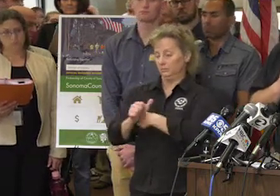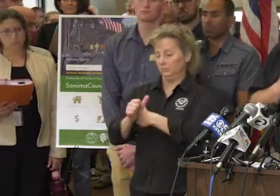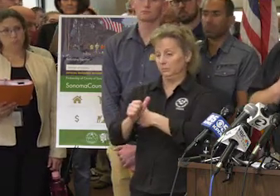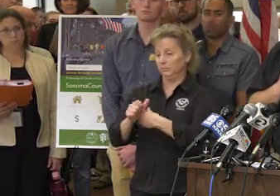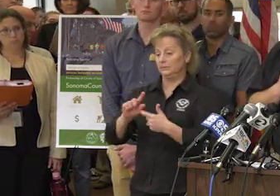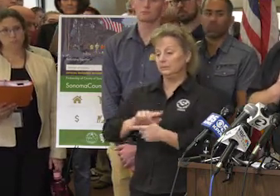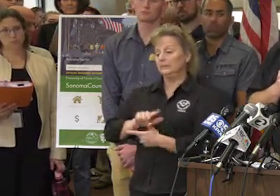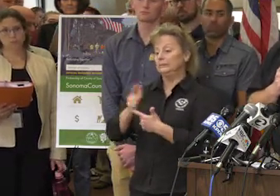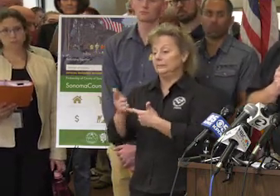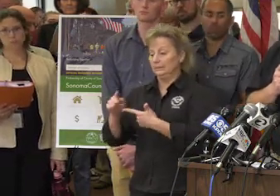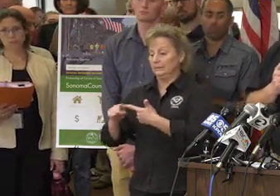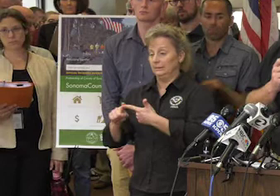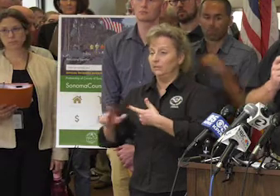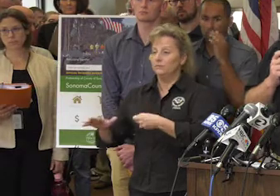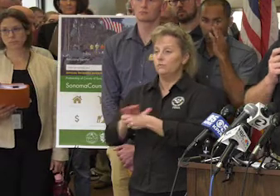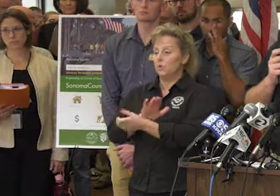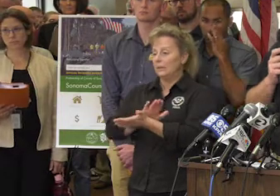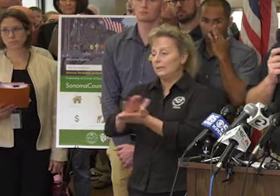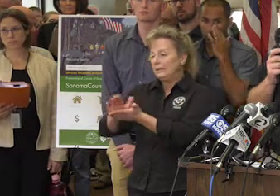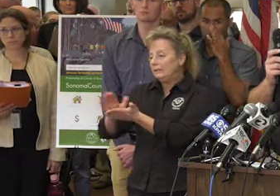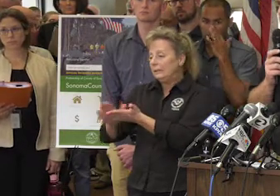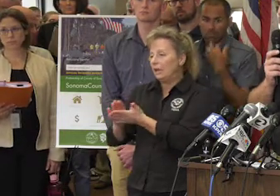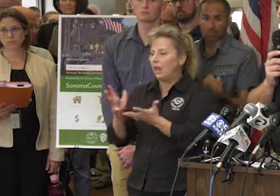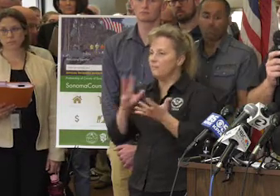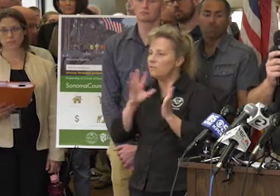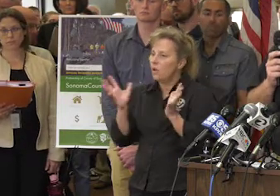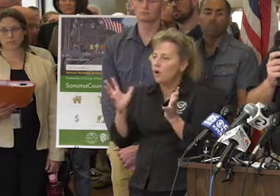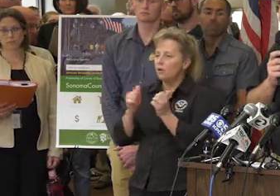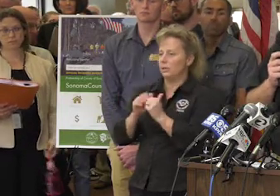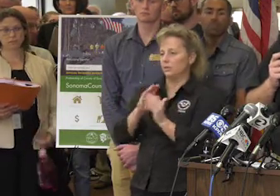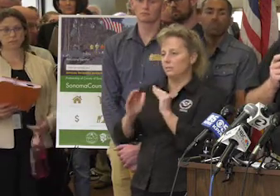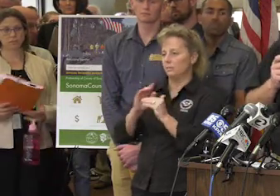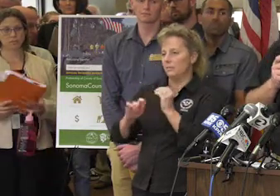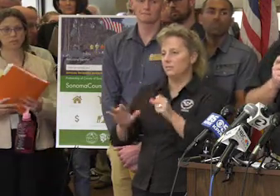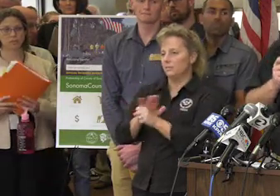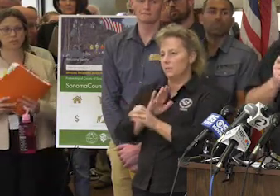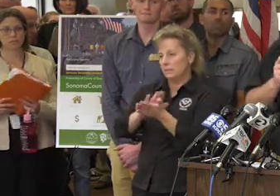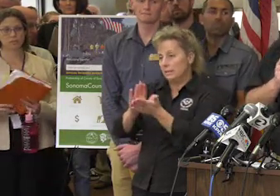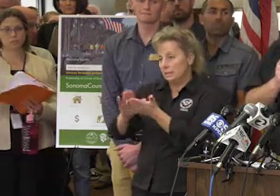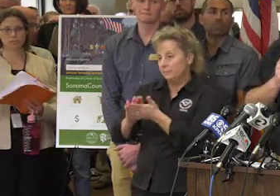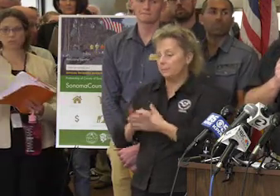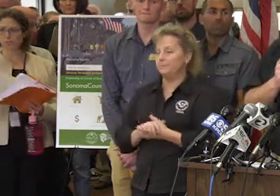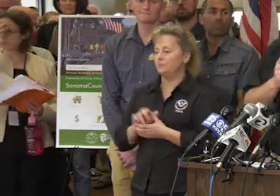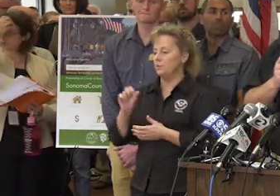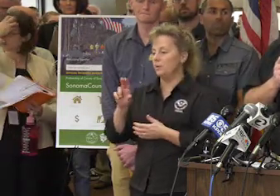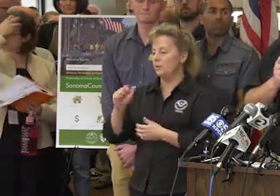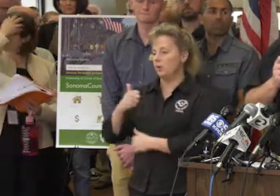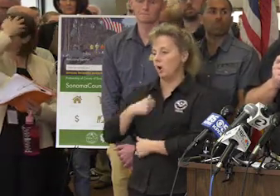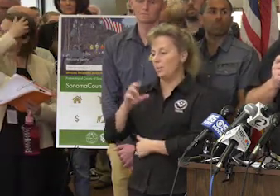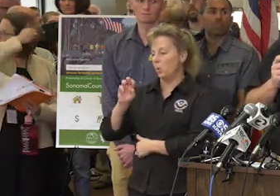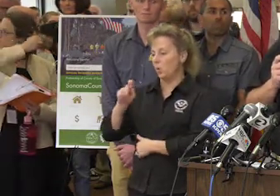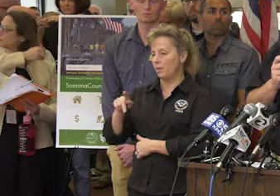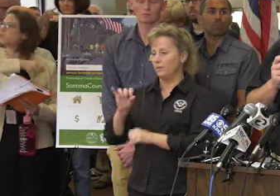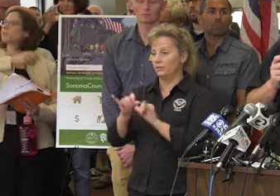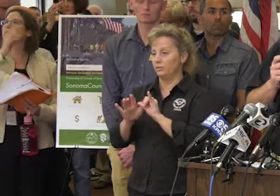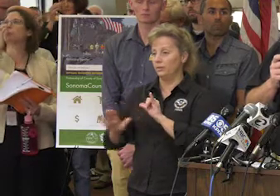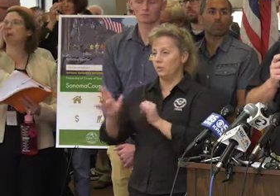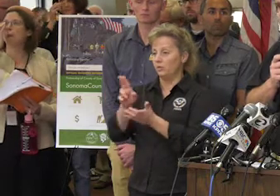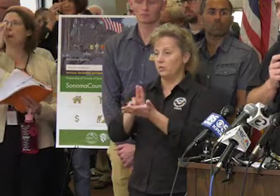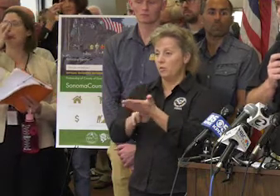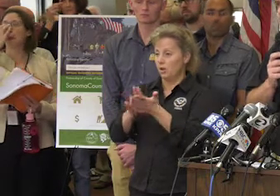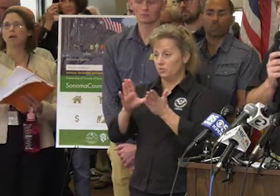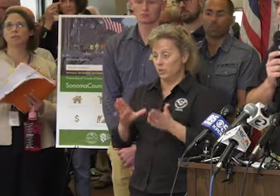the full cleanup, and this is what I know there's been a lot of talk in the community about the full cleanup. The US Army Corps of Engineers and their